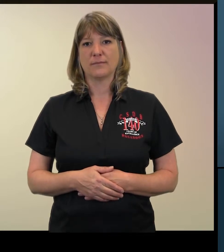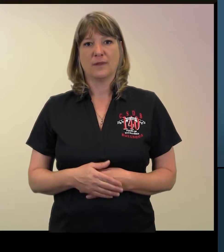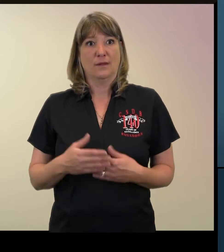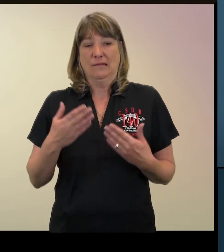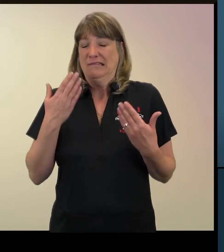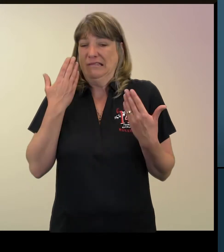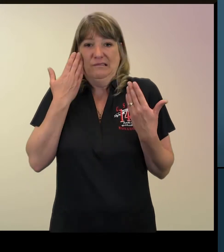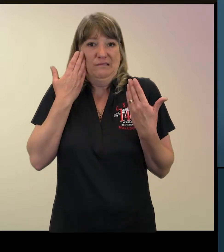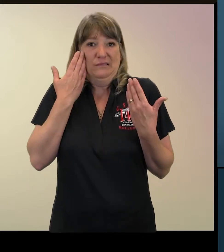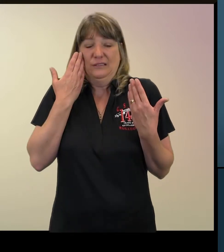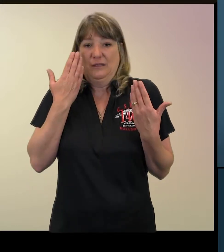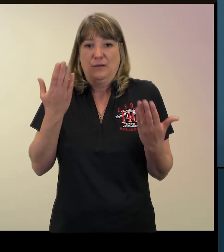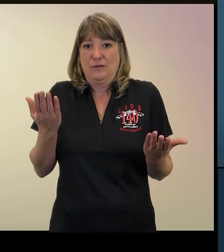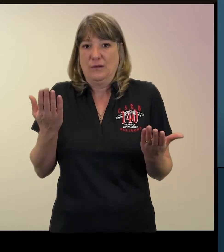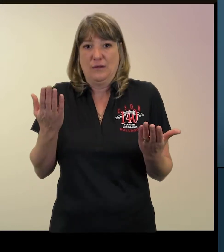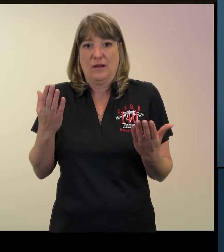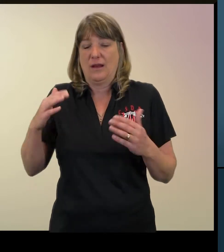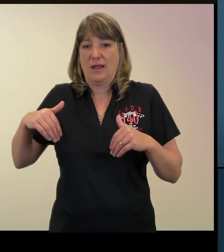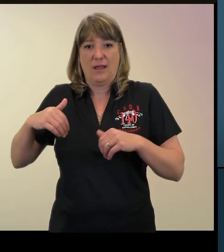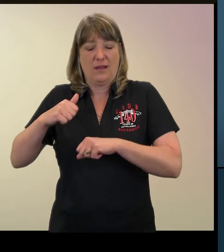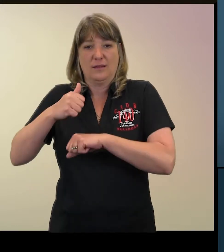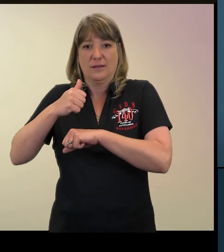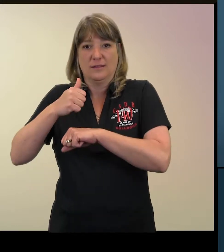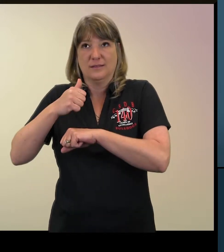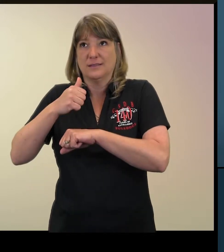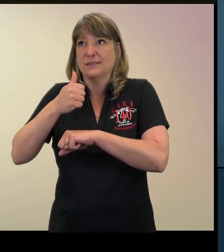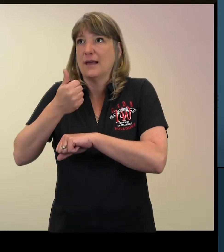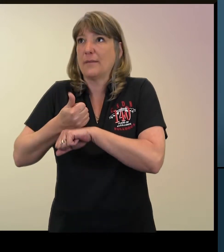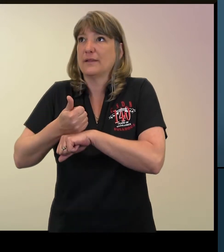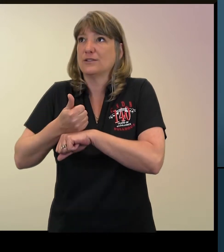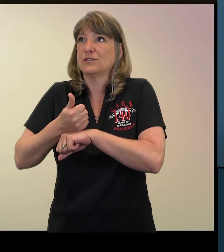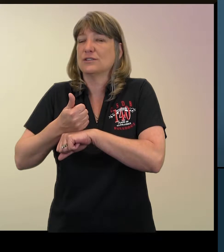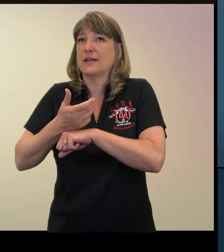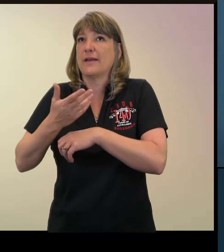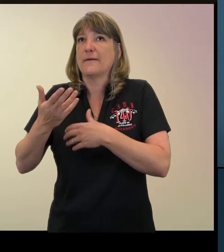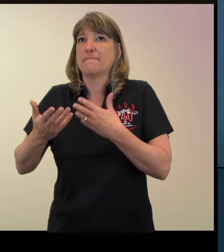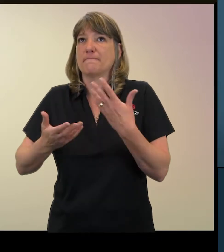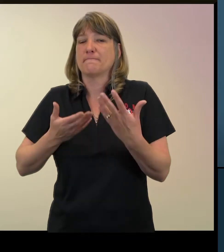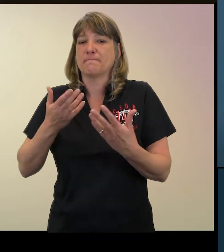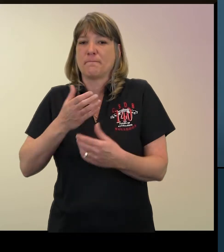We don't know much about, and we haven't established a